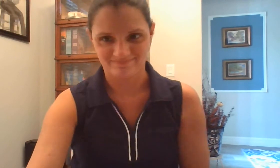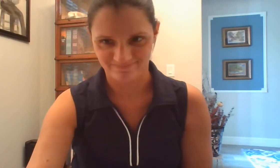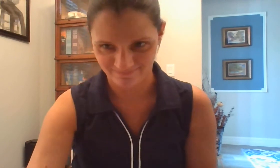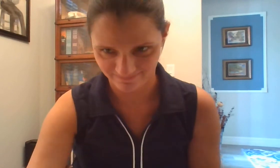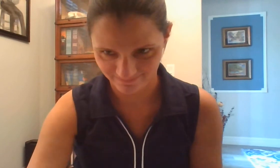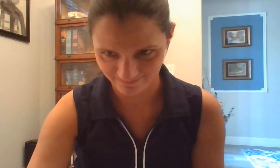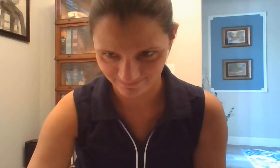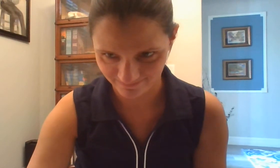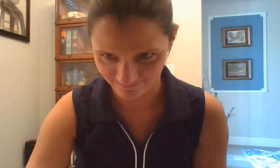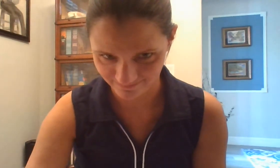you. Thank